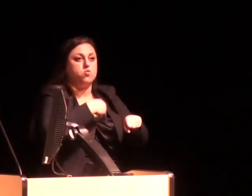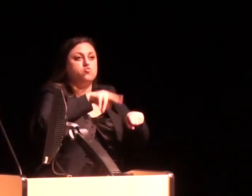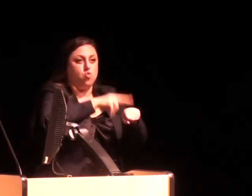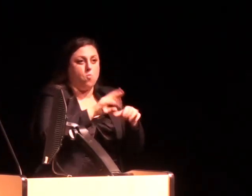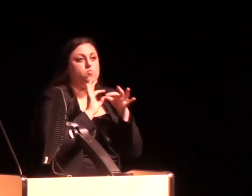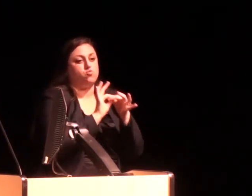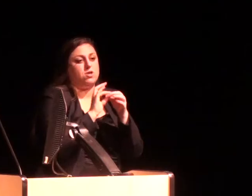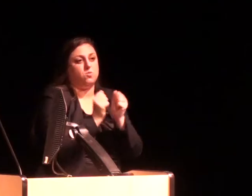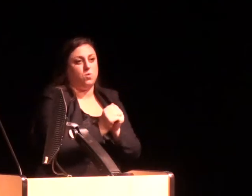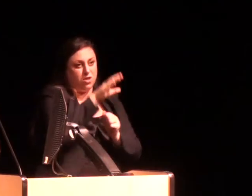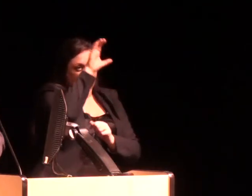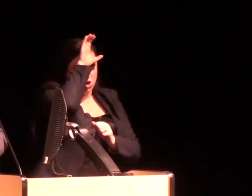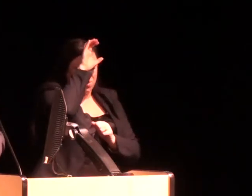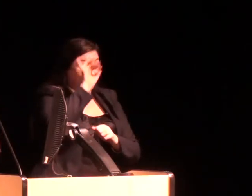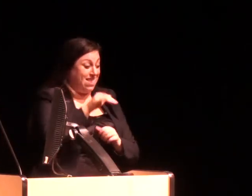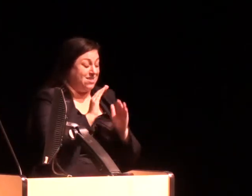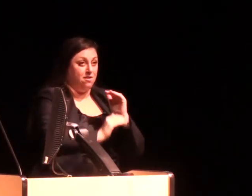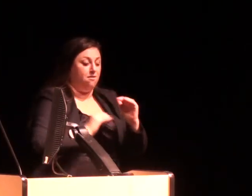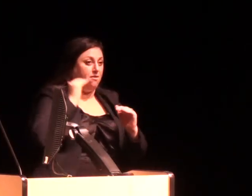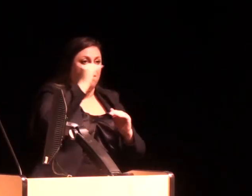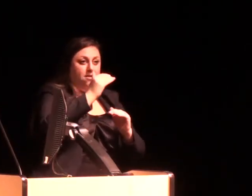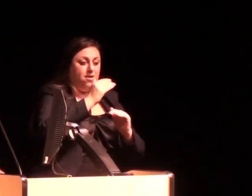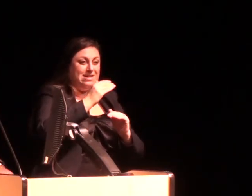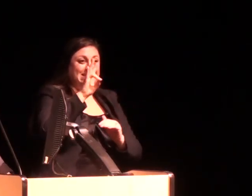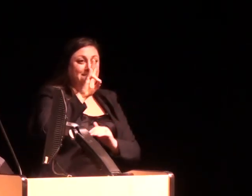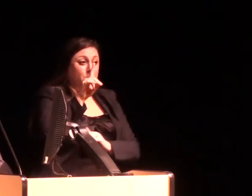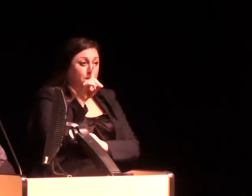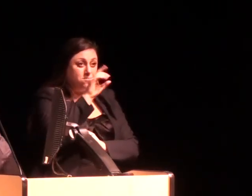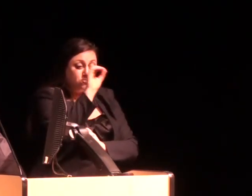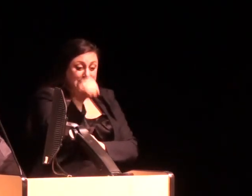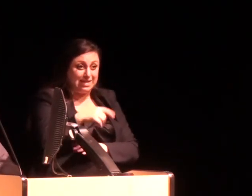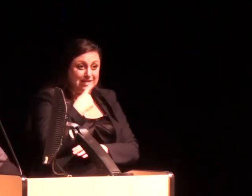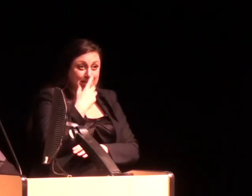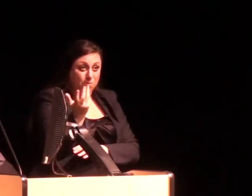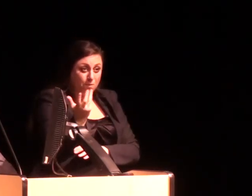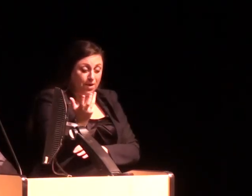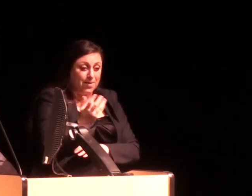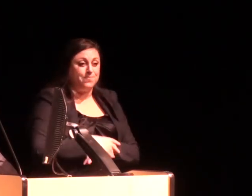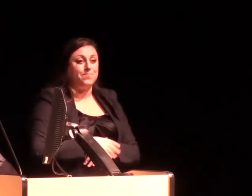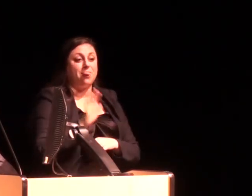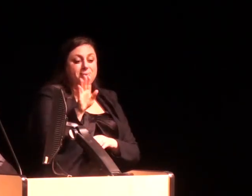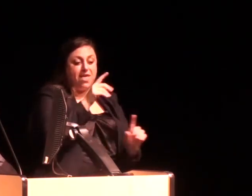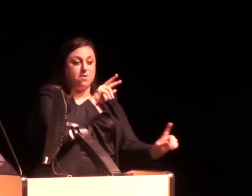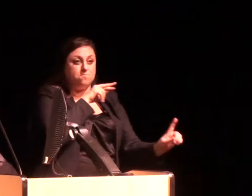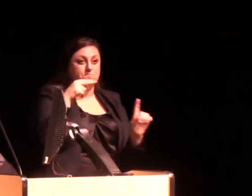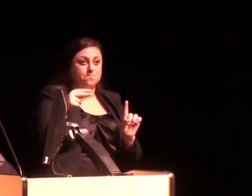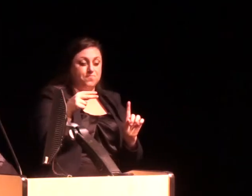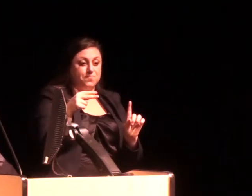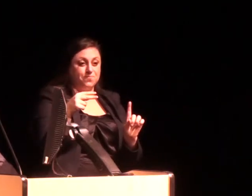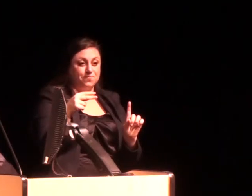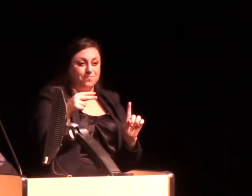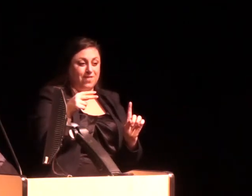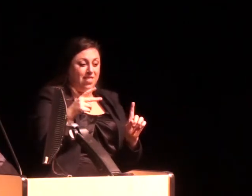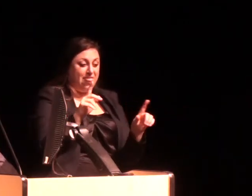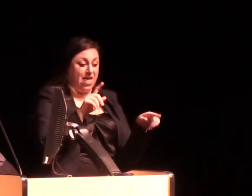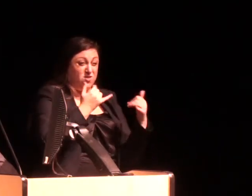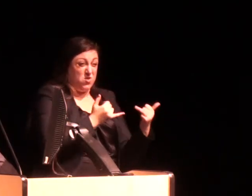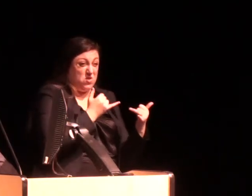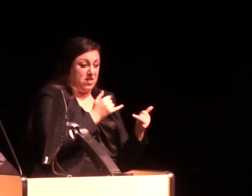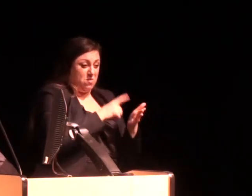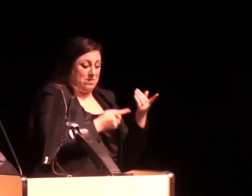68%. And an overwhelming majority, 71%, expressed the view that the embargo was not working at all or